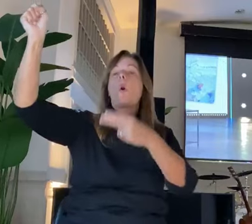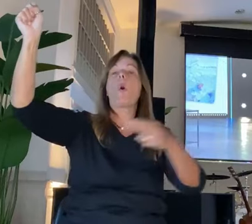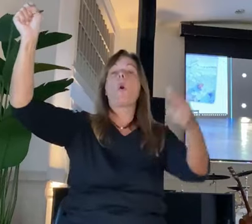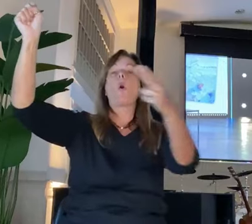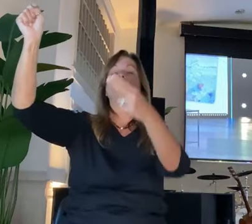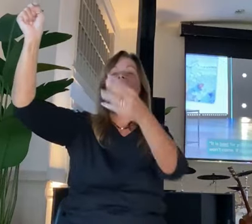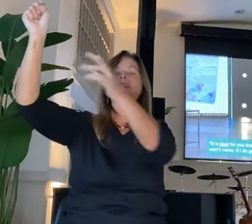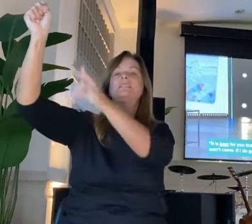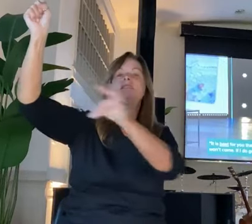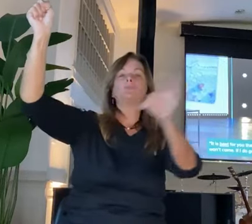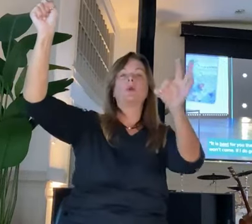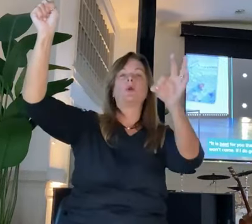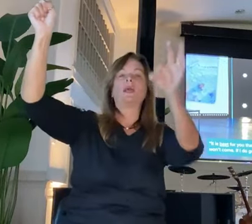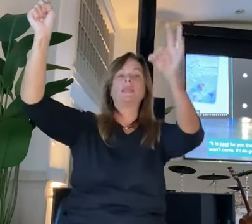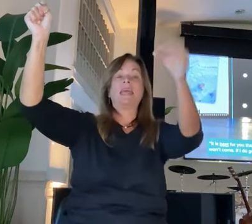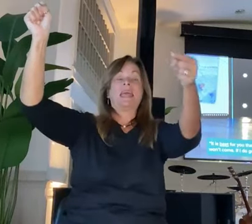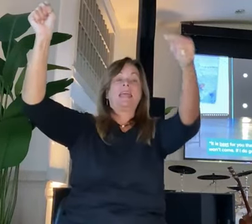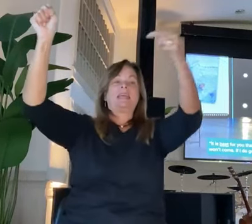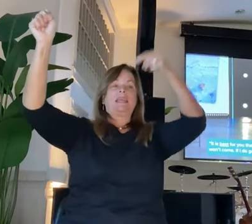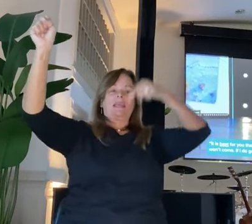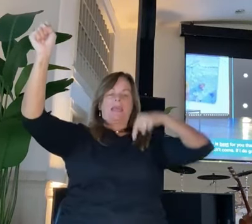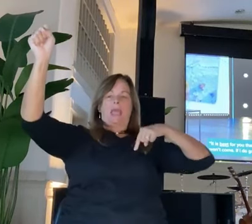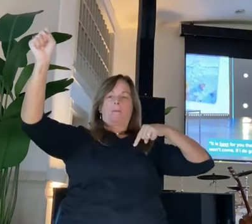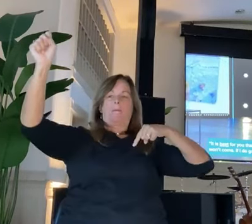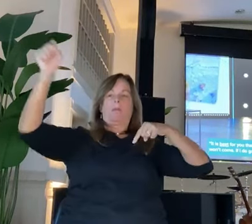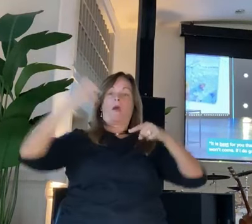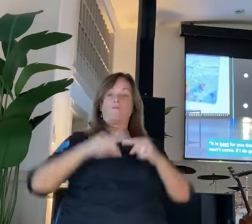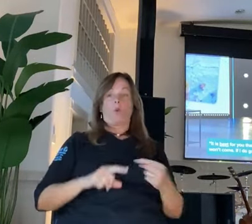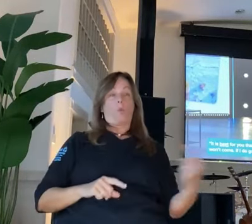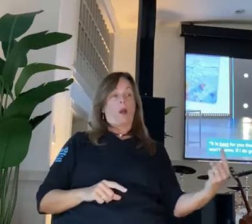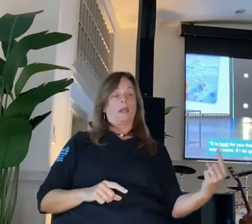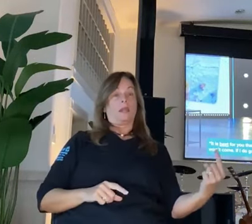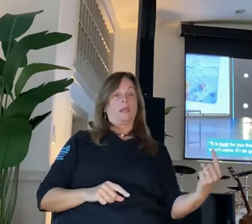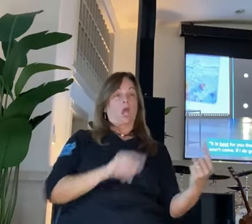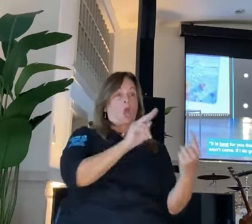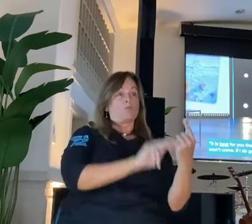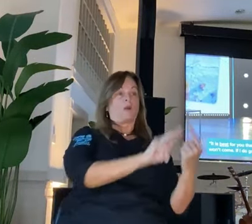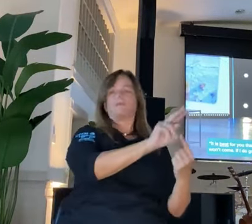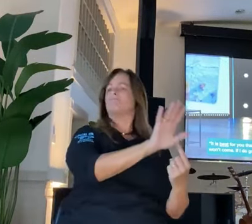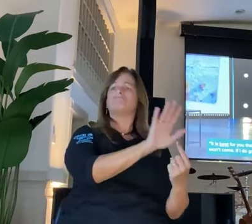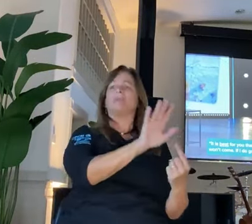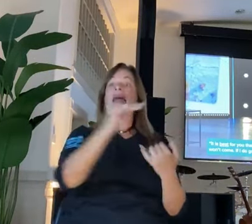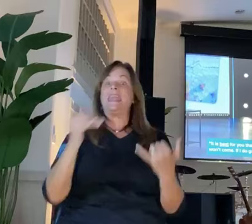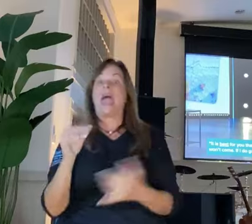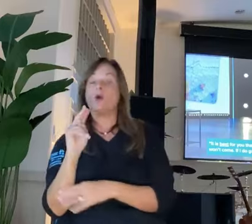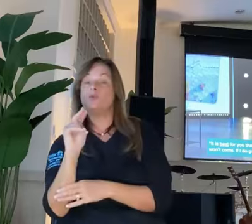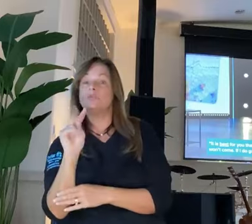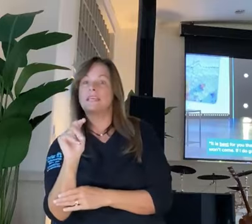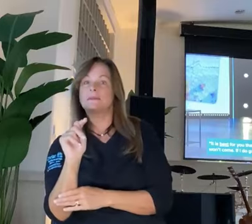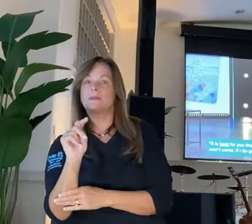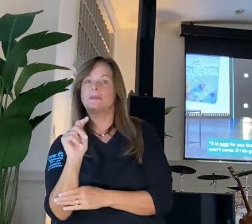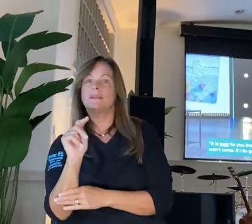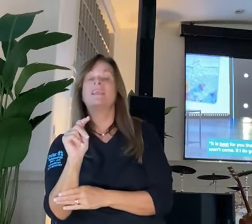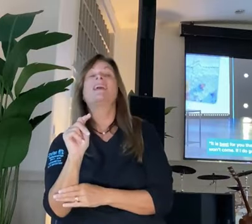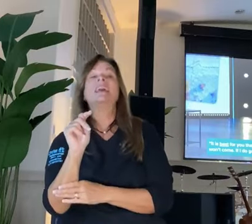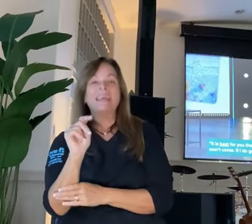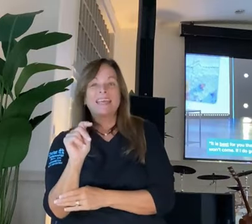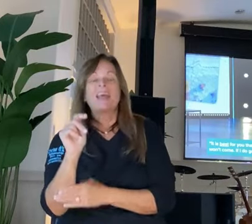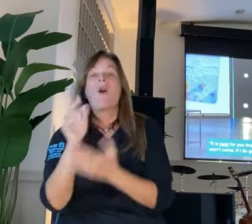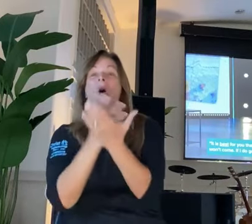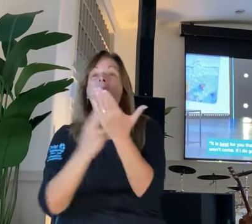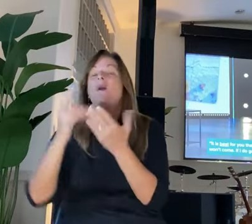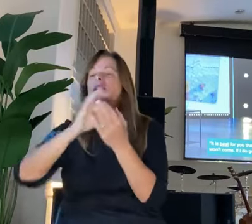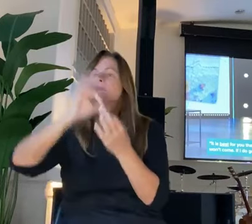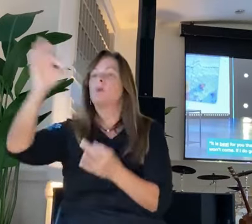16. It is best for you that I go away, because if I don't go away, the Holy Spirit won't come. But if I do go, I'll send him to